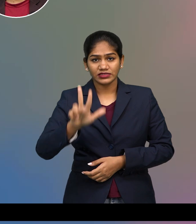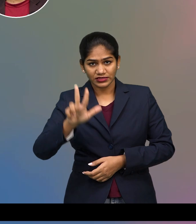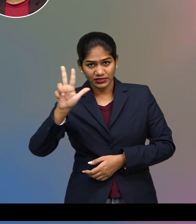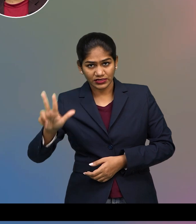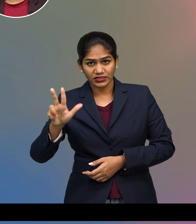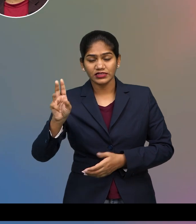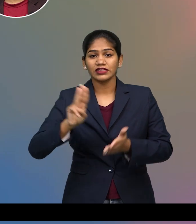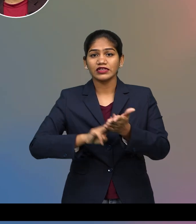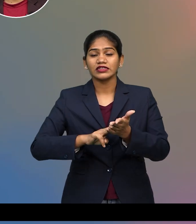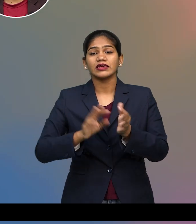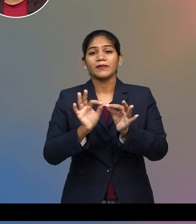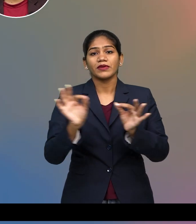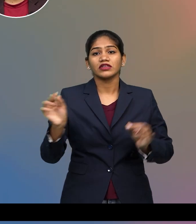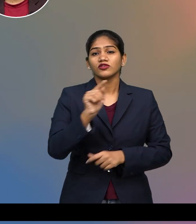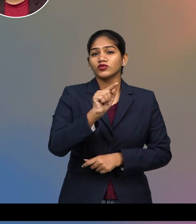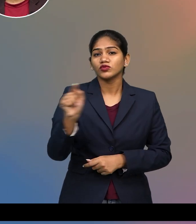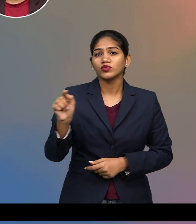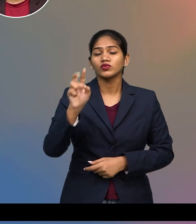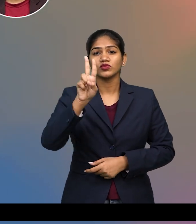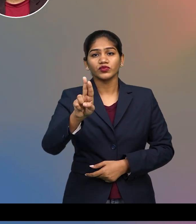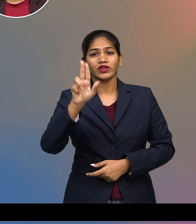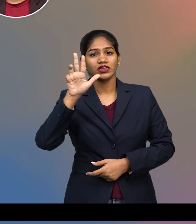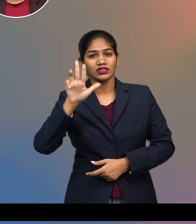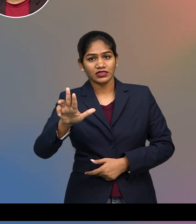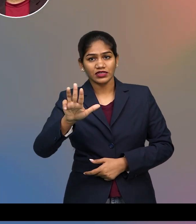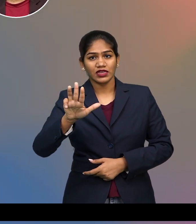to 29 kilometers.